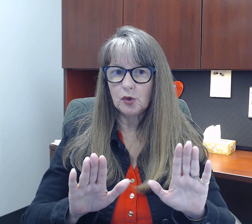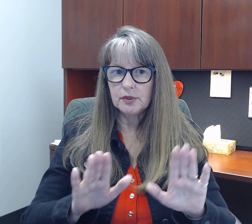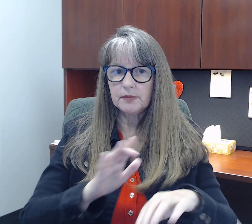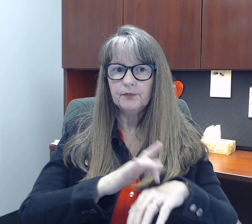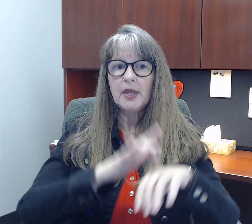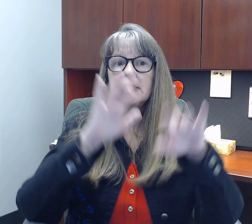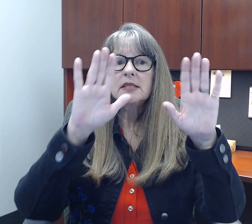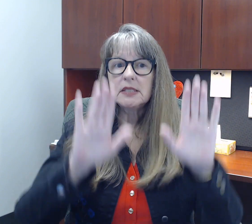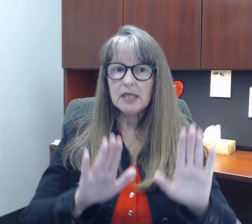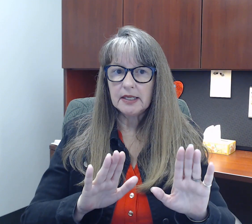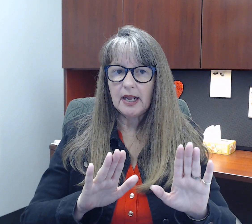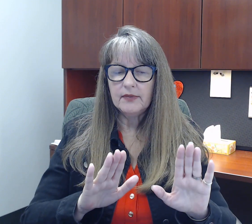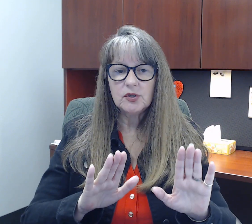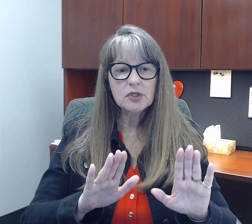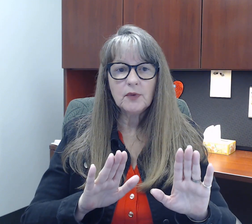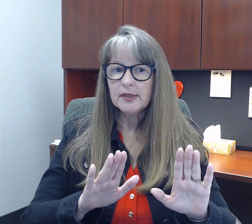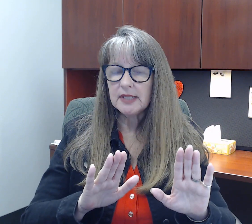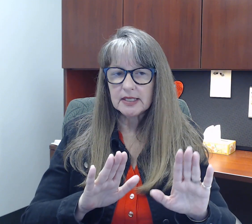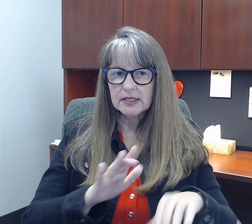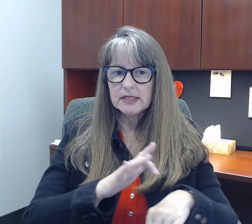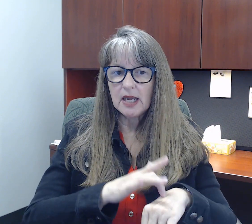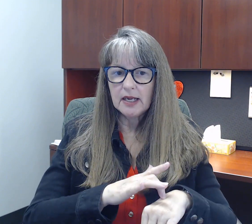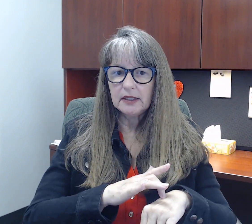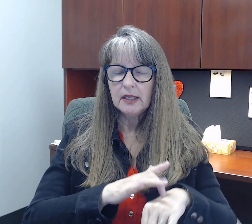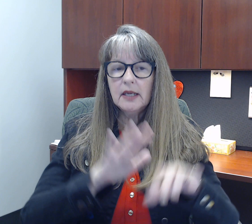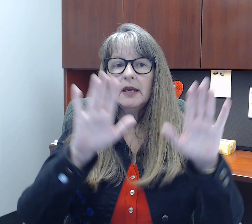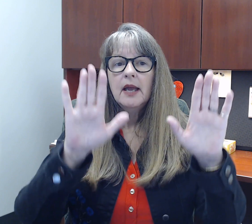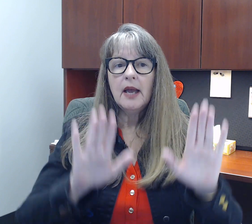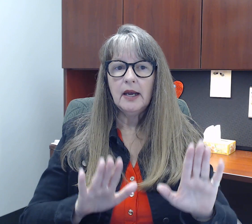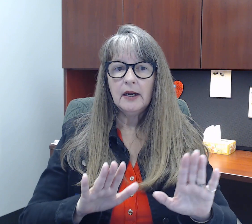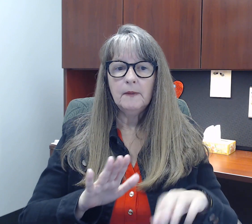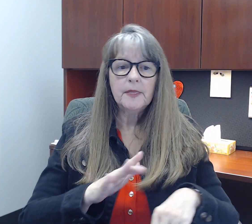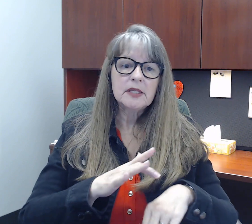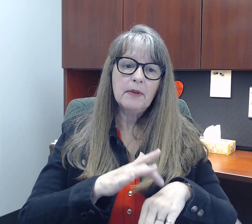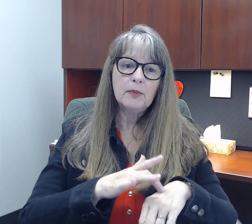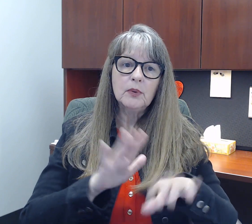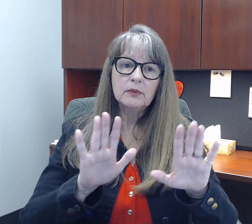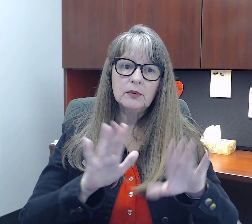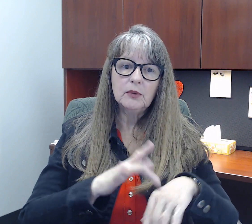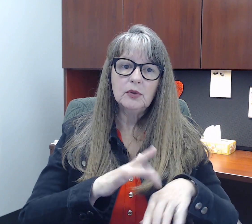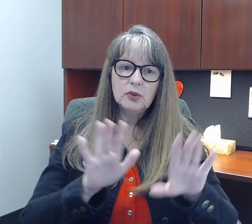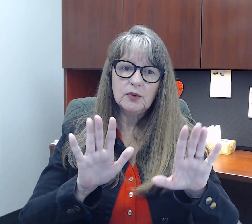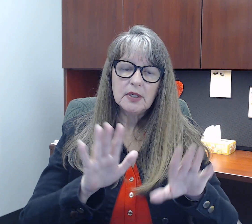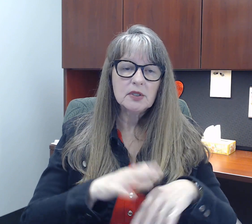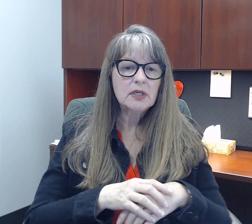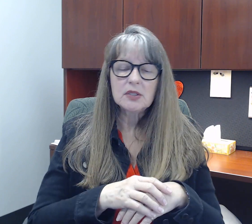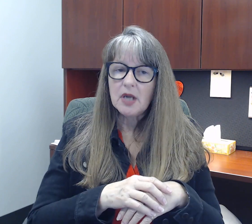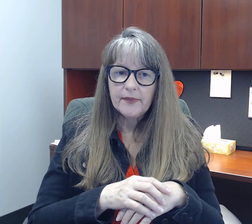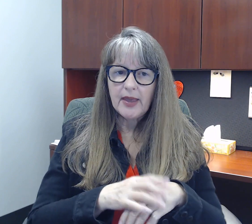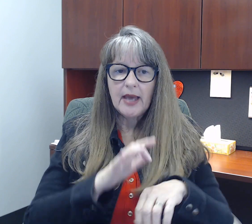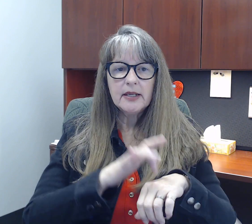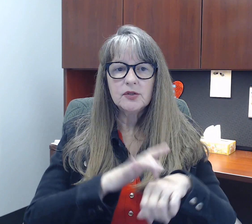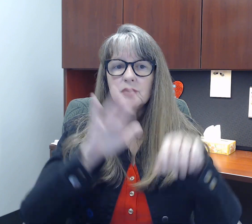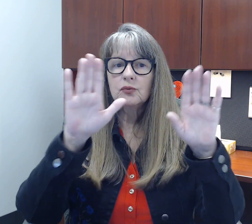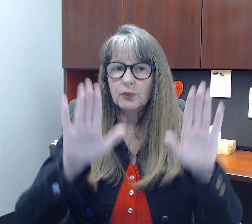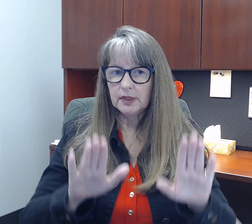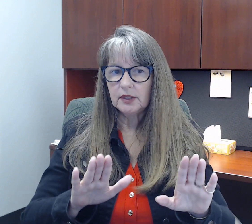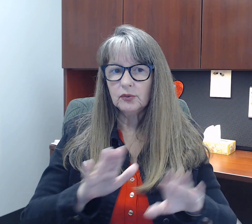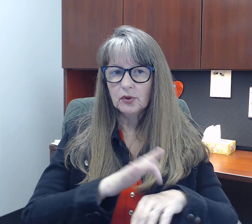windows. Sunday. And this is a very Texas sign. Some people will do this and it's not that. It's really you're going